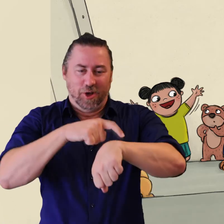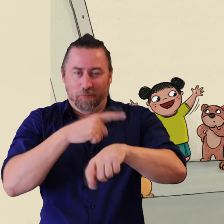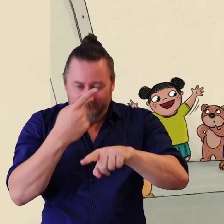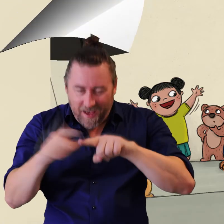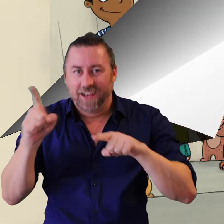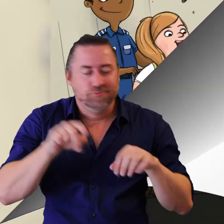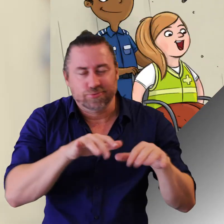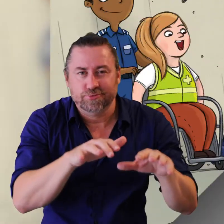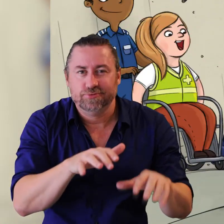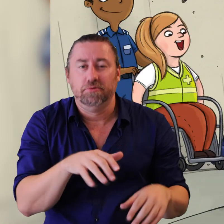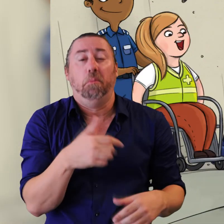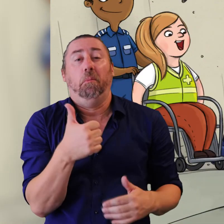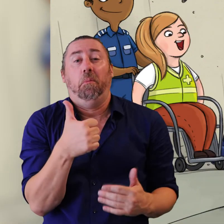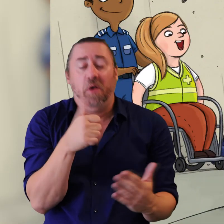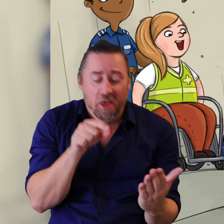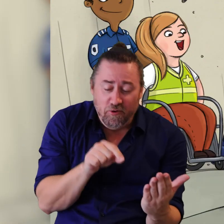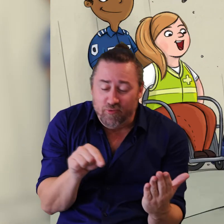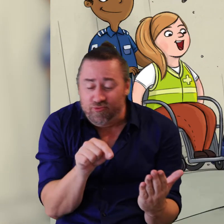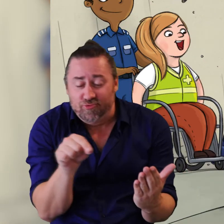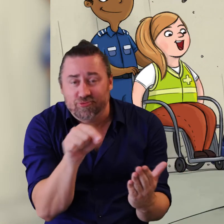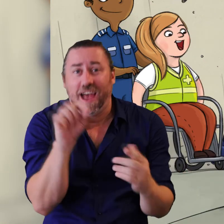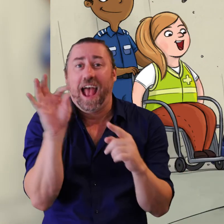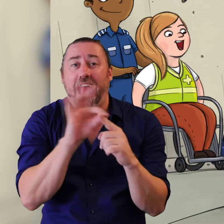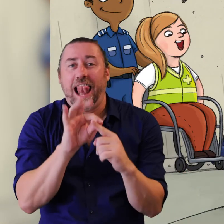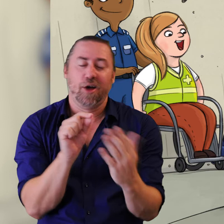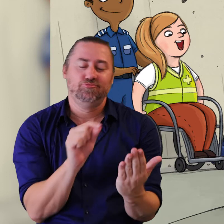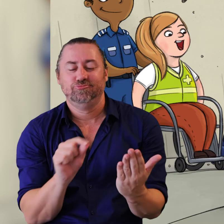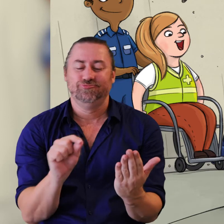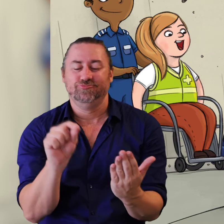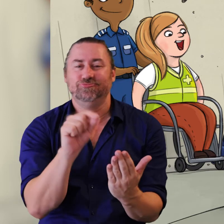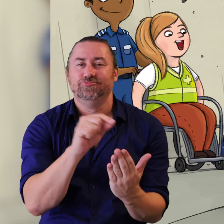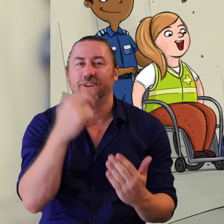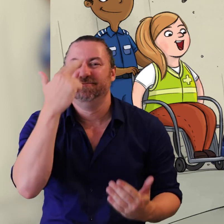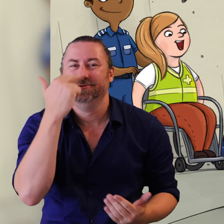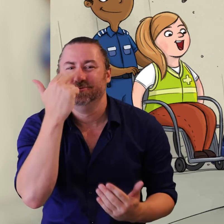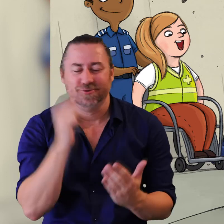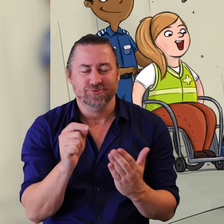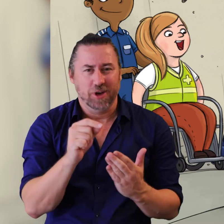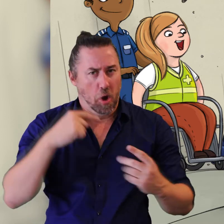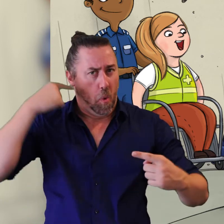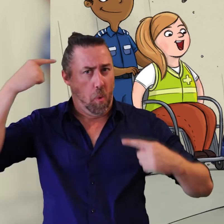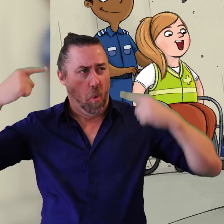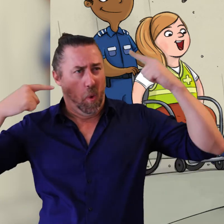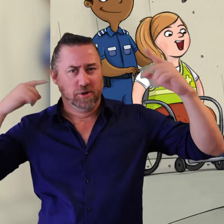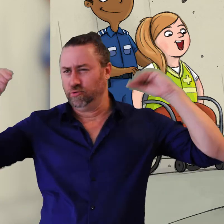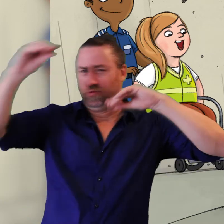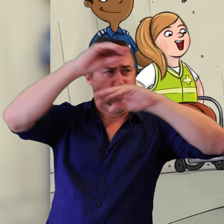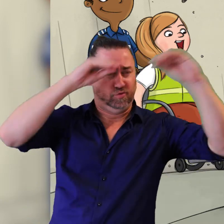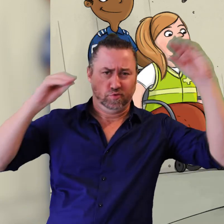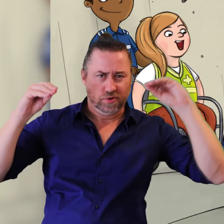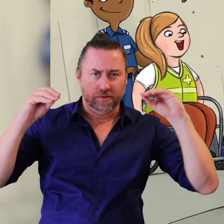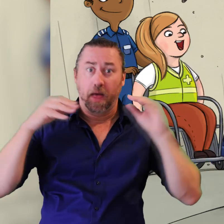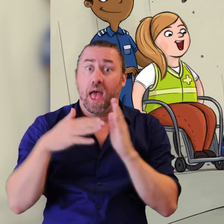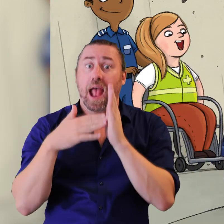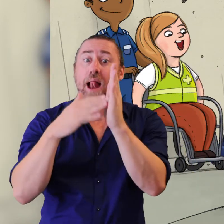time." Birdie and Mr Frog did some puzzles and coloured in some pictures. It was very noisy